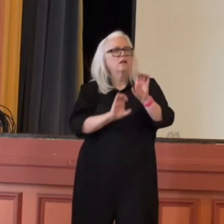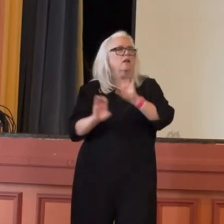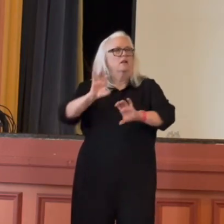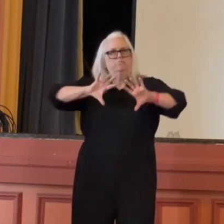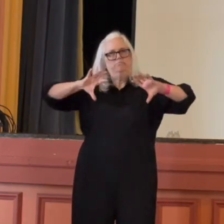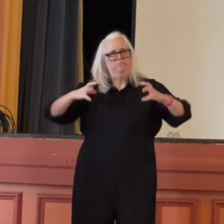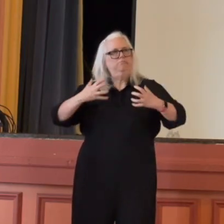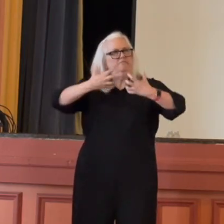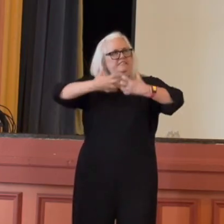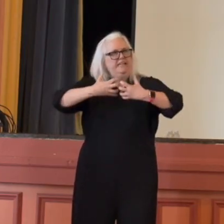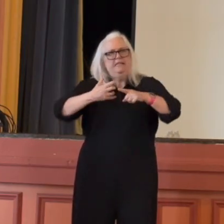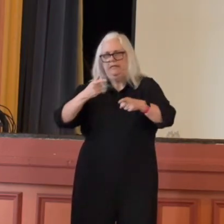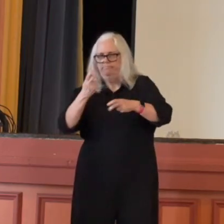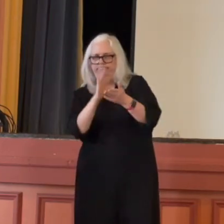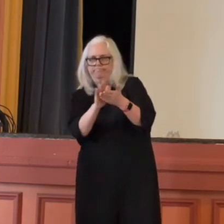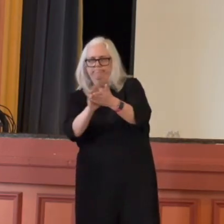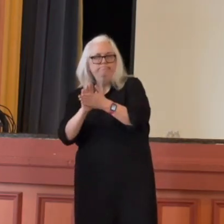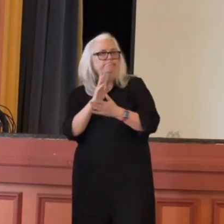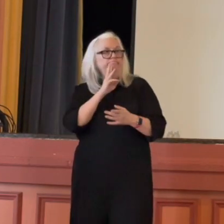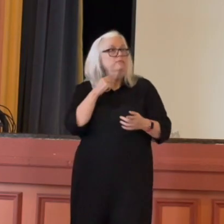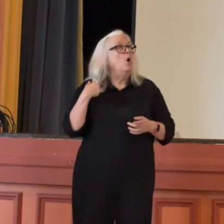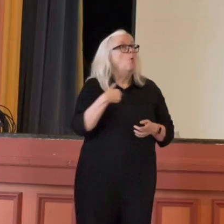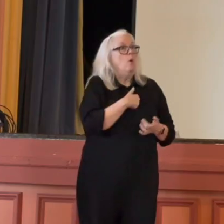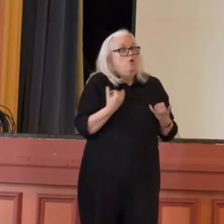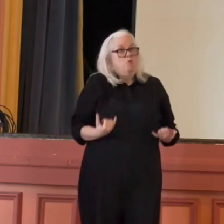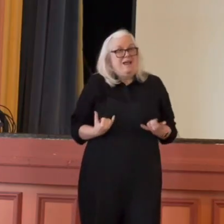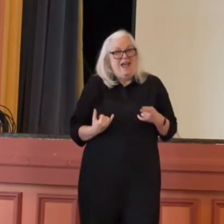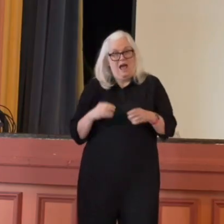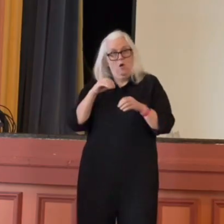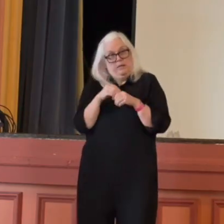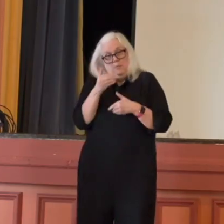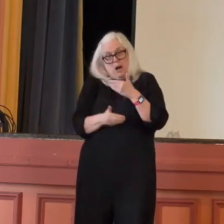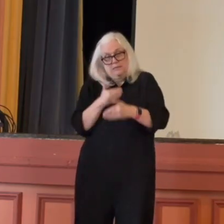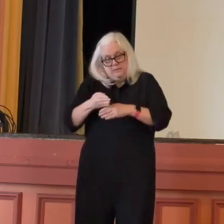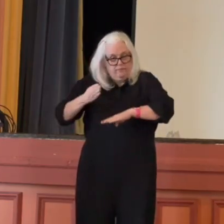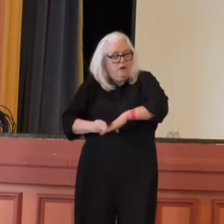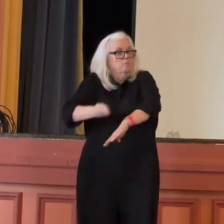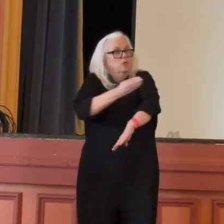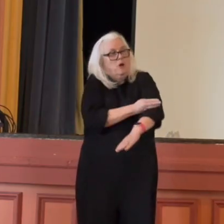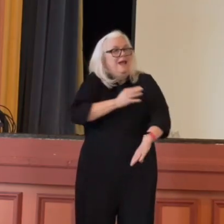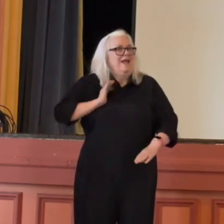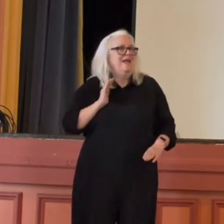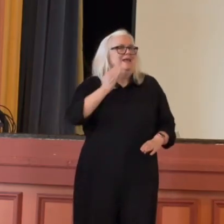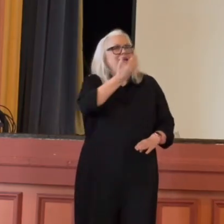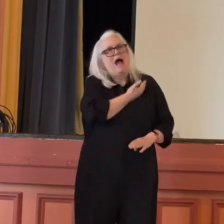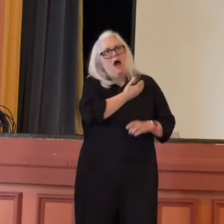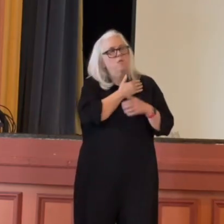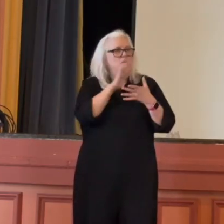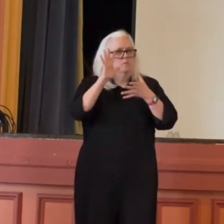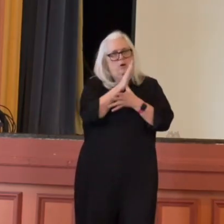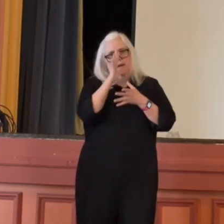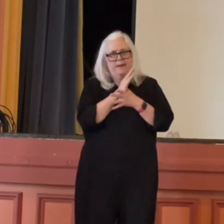We are in the process of our primary treatment facility upgrades, which is taking some of the decomposition odors